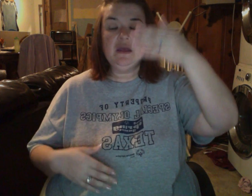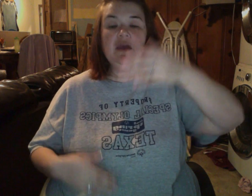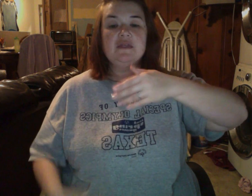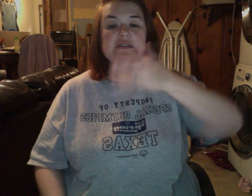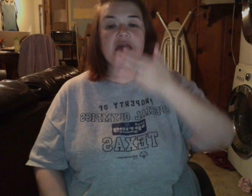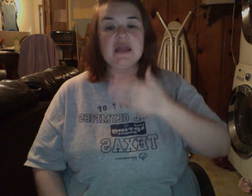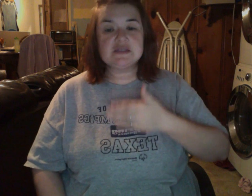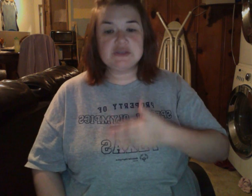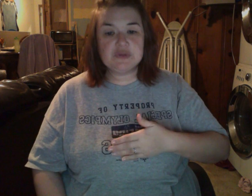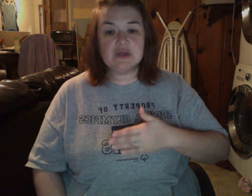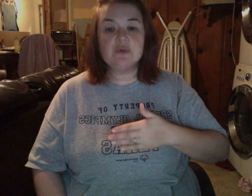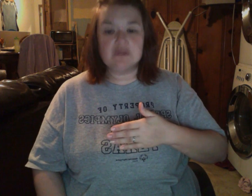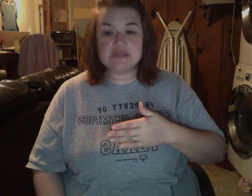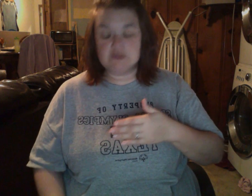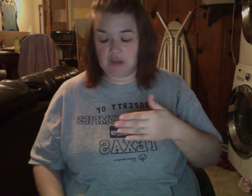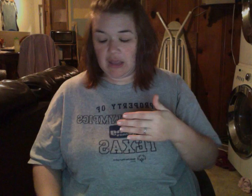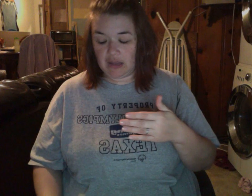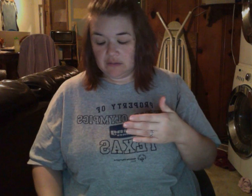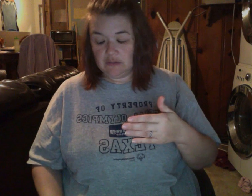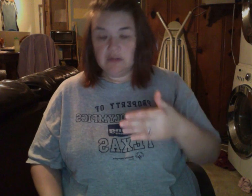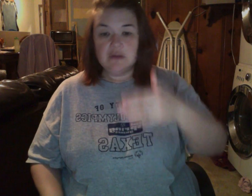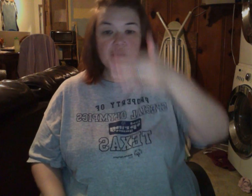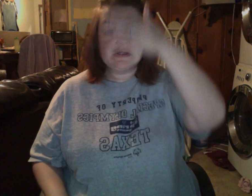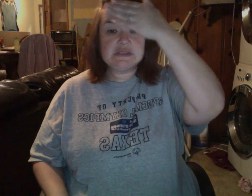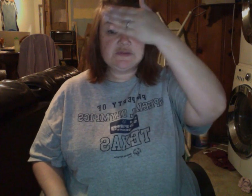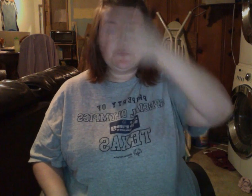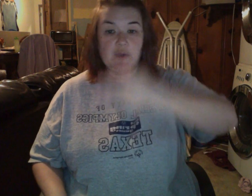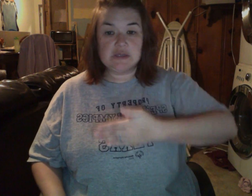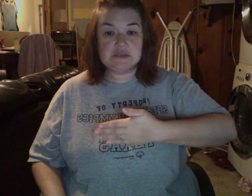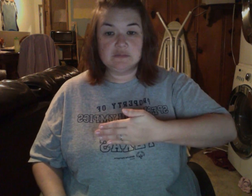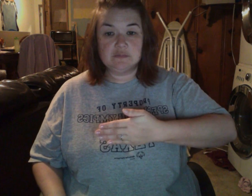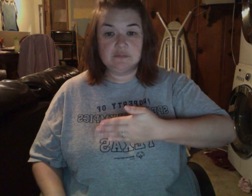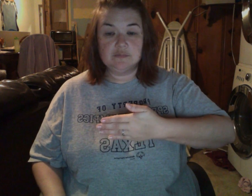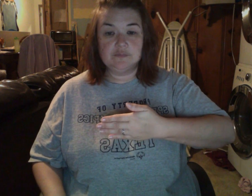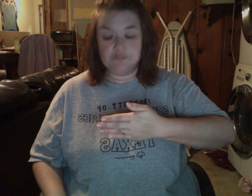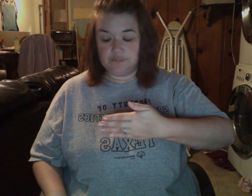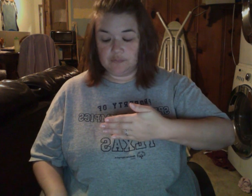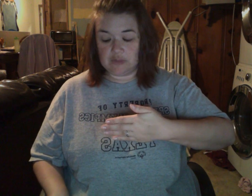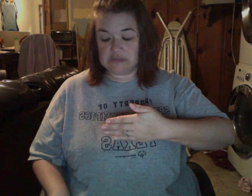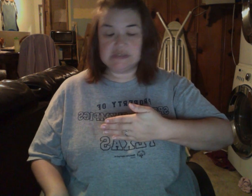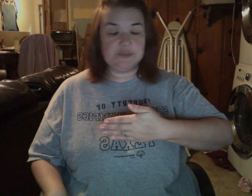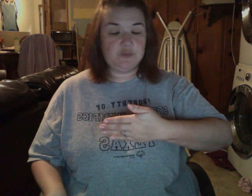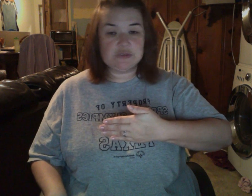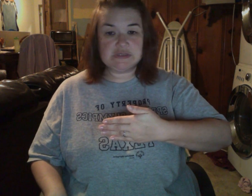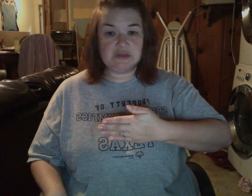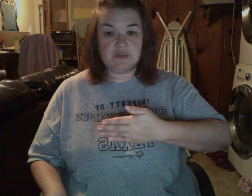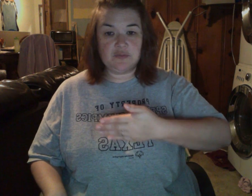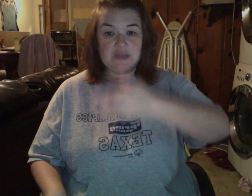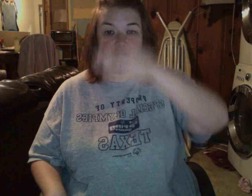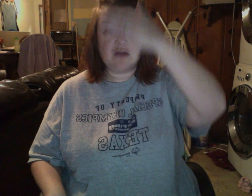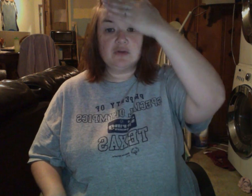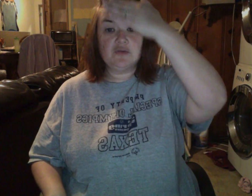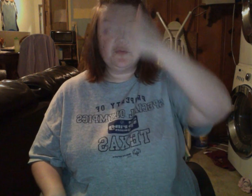the sign executed lower, that's okay. But this is front. And it's just going to be one single movement down.